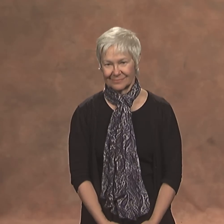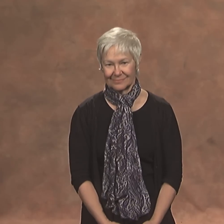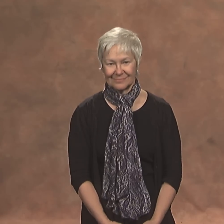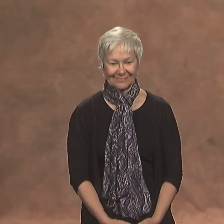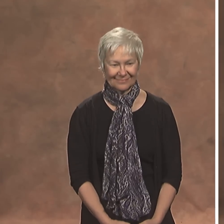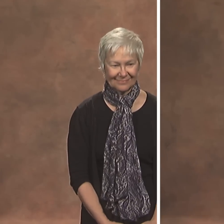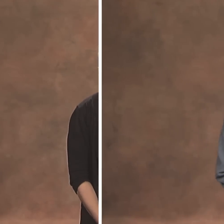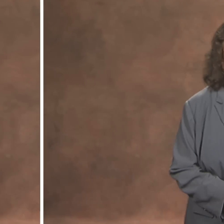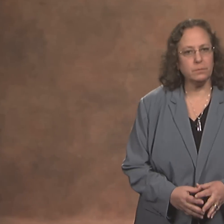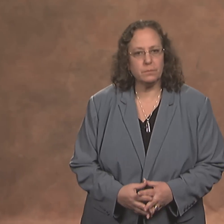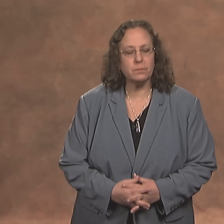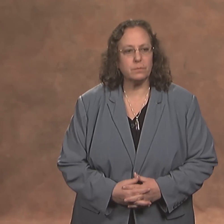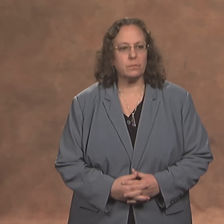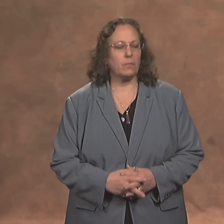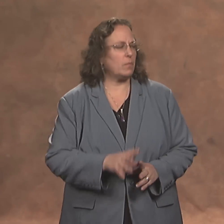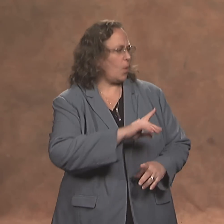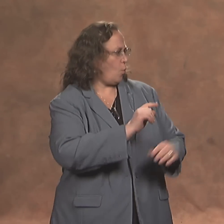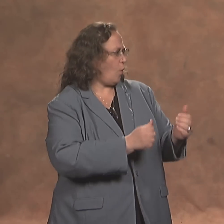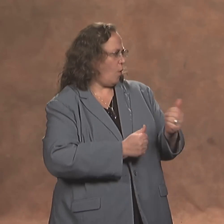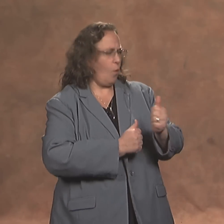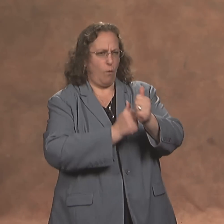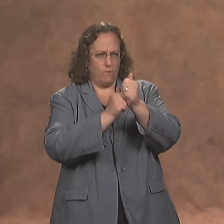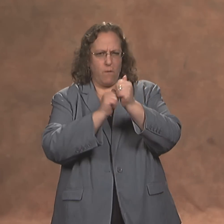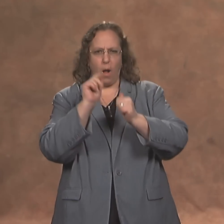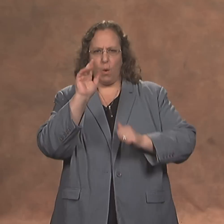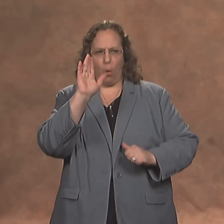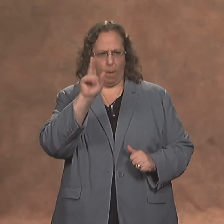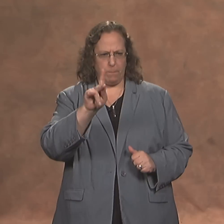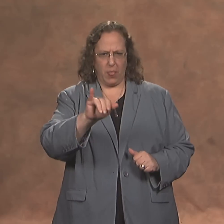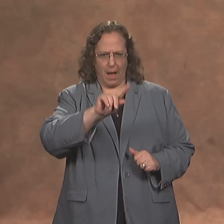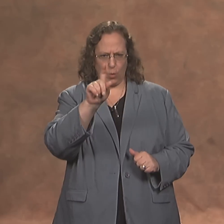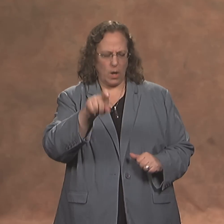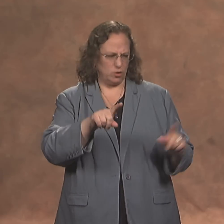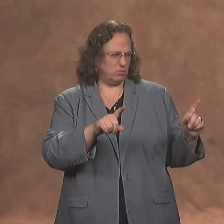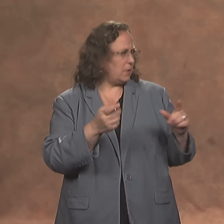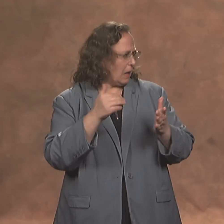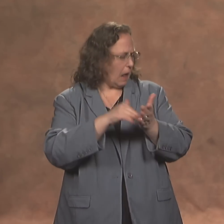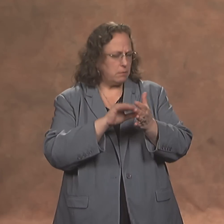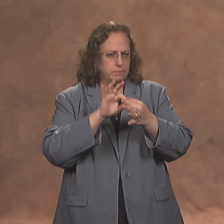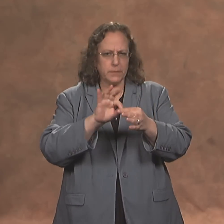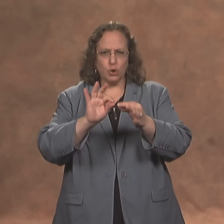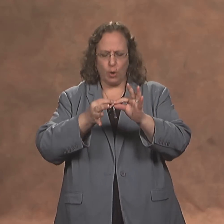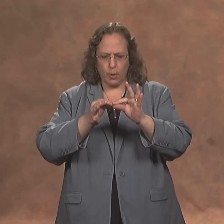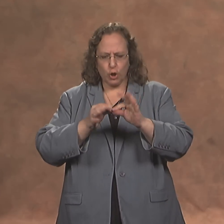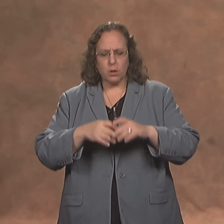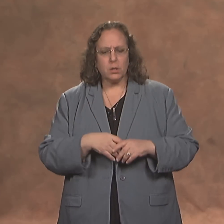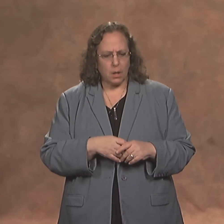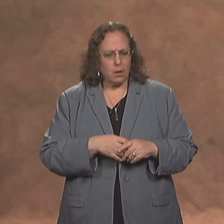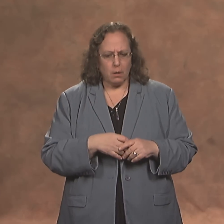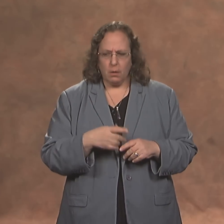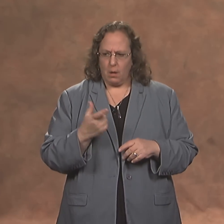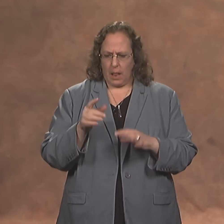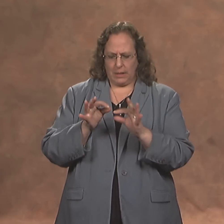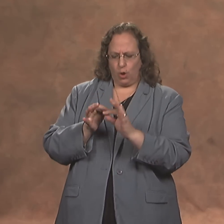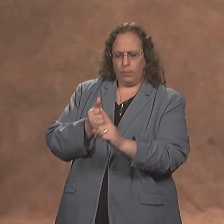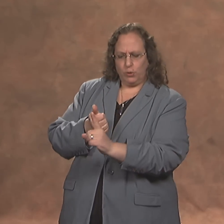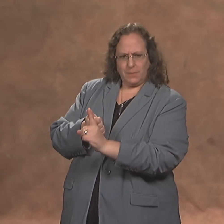presentation. Follow-up question related to interpreters. What can the interpreters do to help